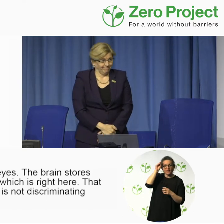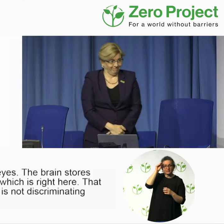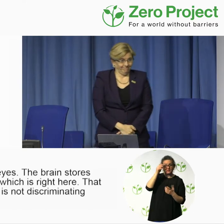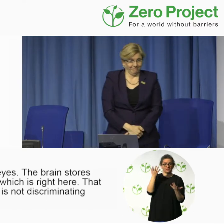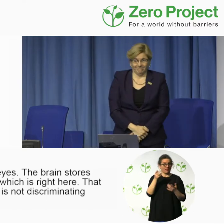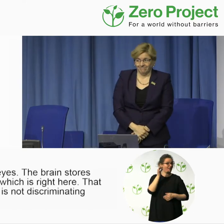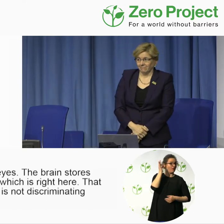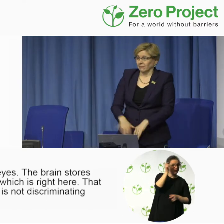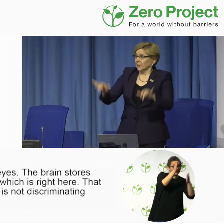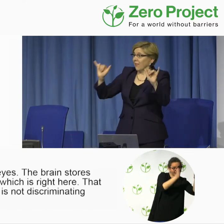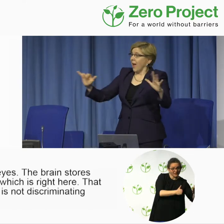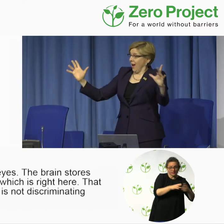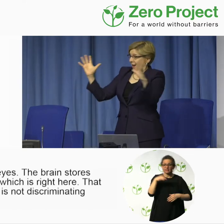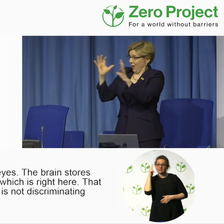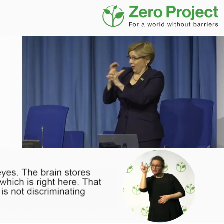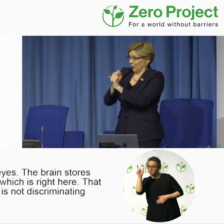do.